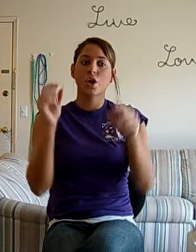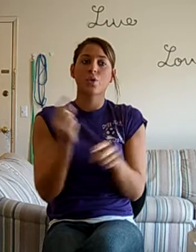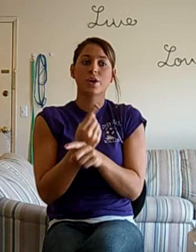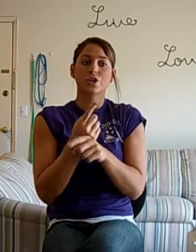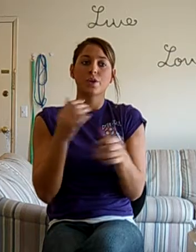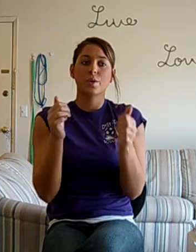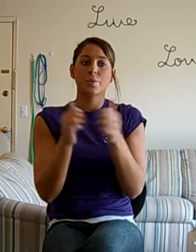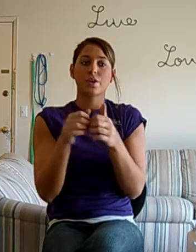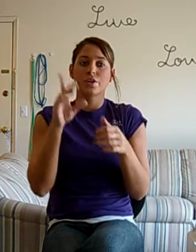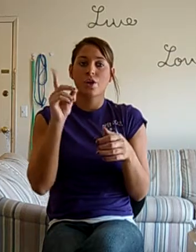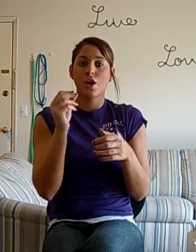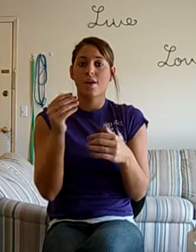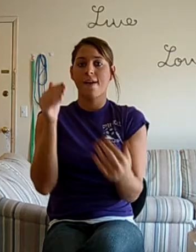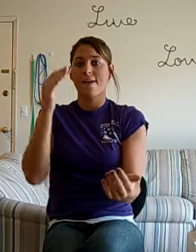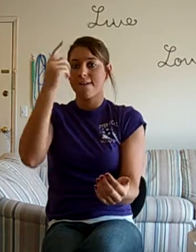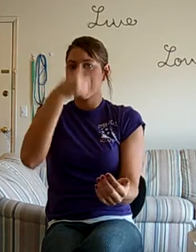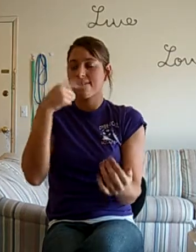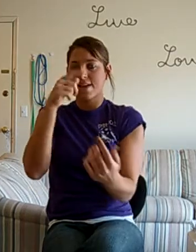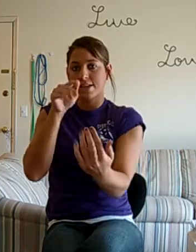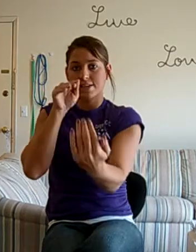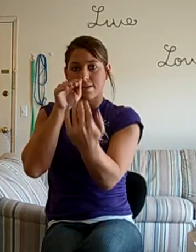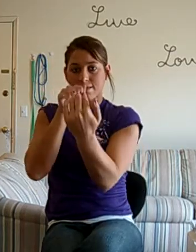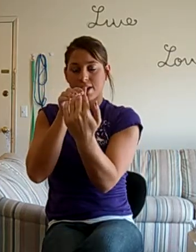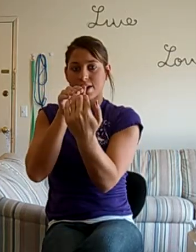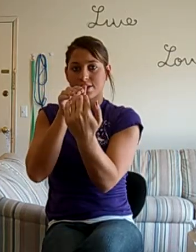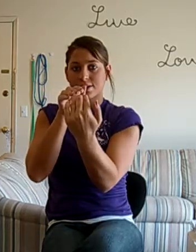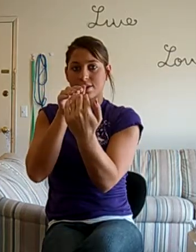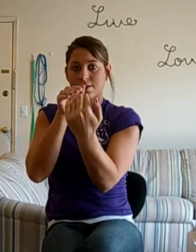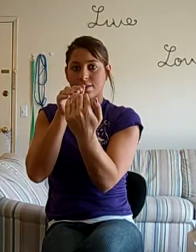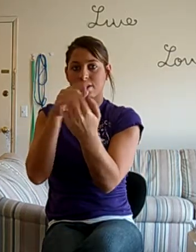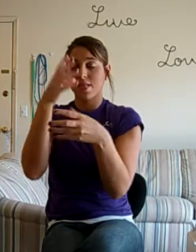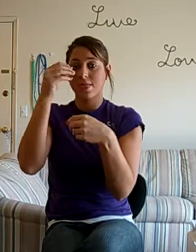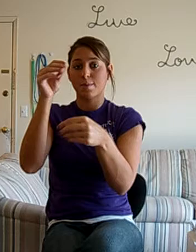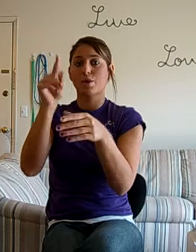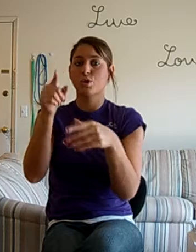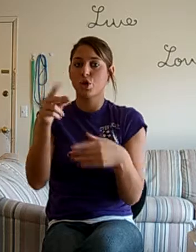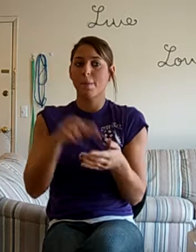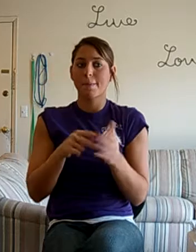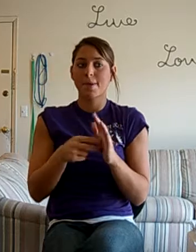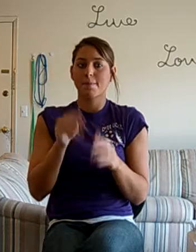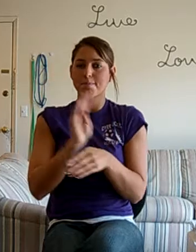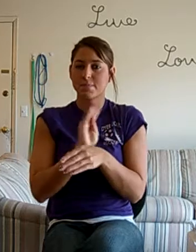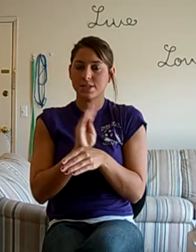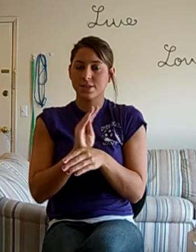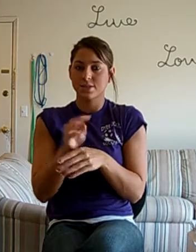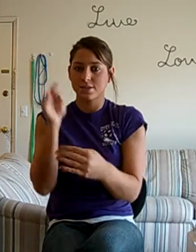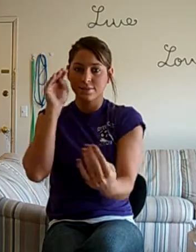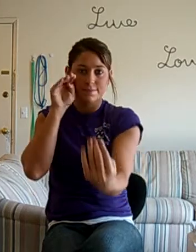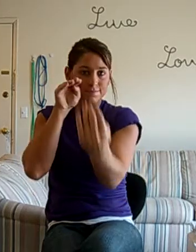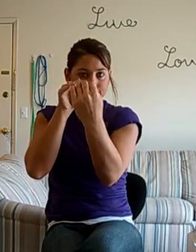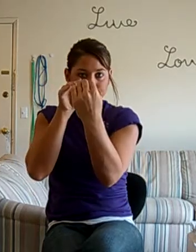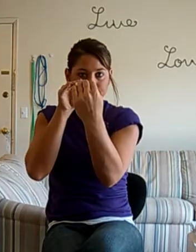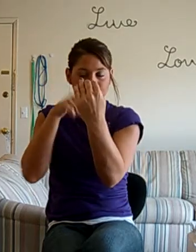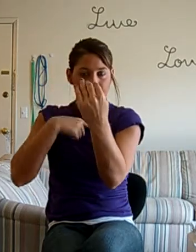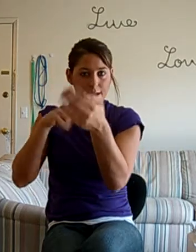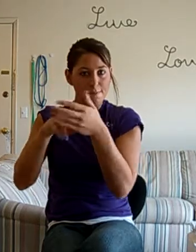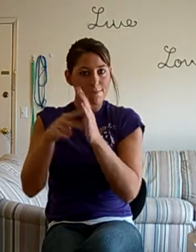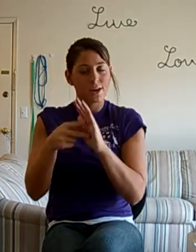face with them, eye to eye with them, let them know you really mean business there, and you do that like this. All right, buddy. I mean it. Don't you break stay.